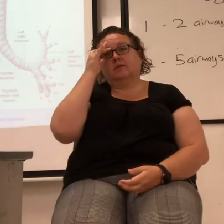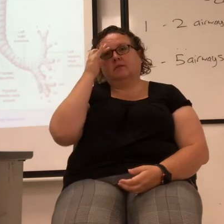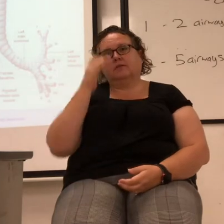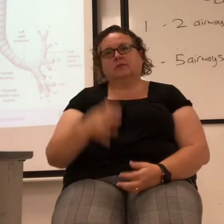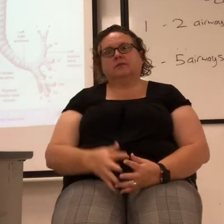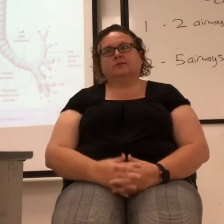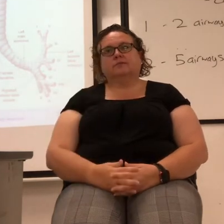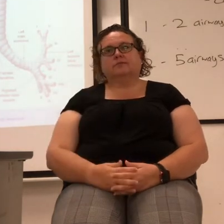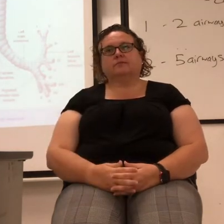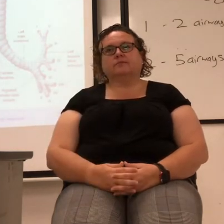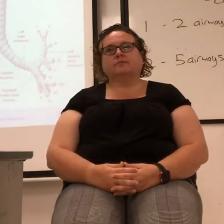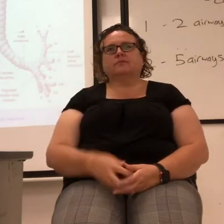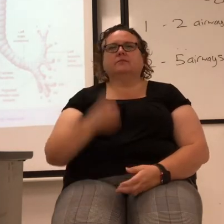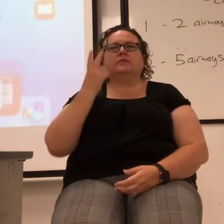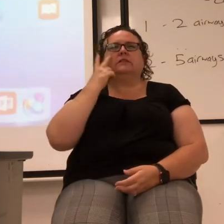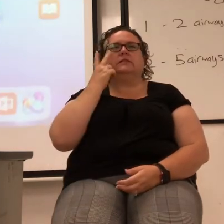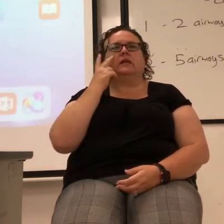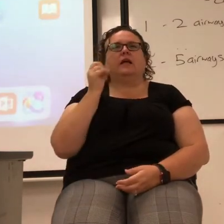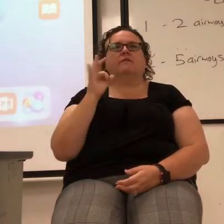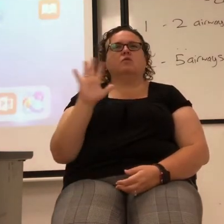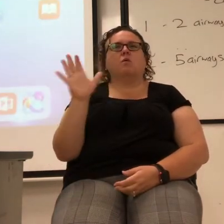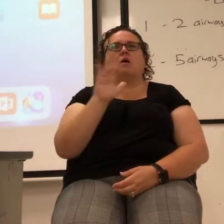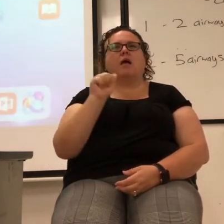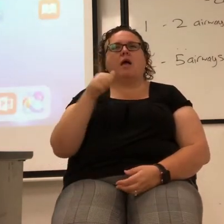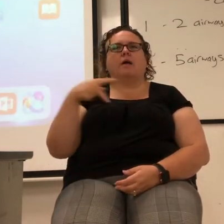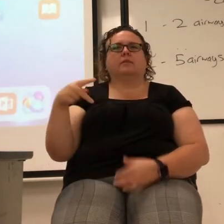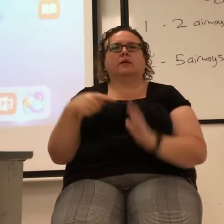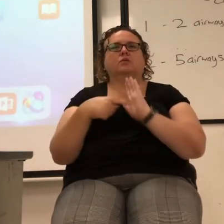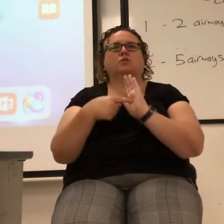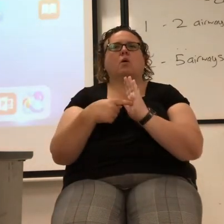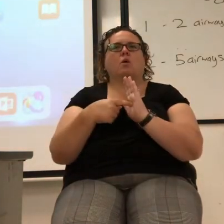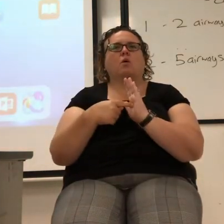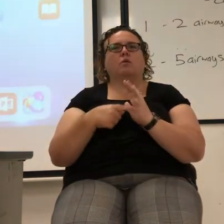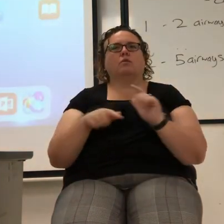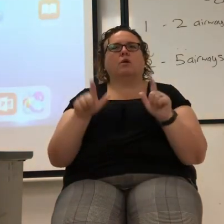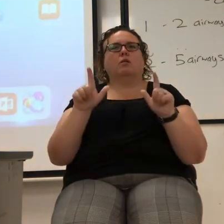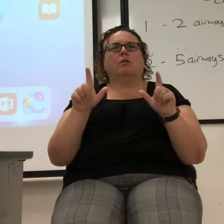Let me see if the app can show us the lobar bronchi a little better.